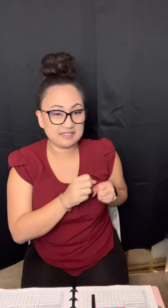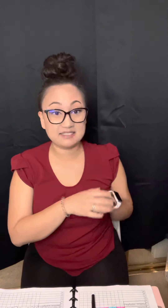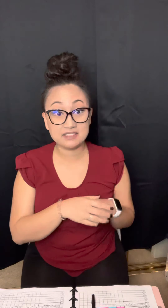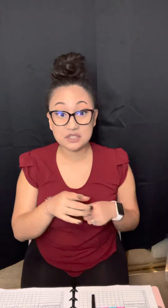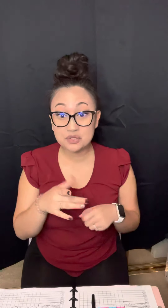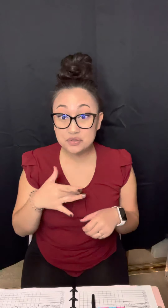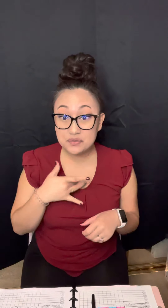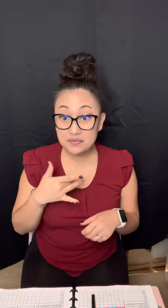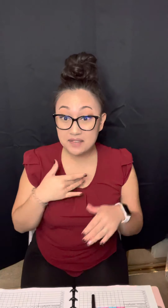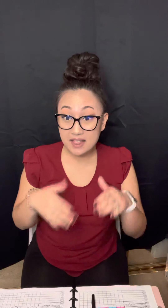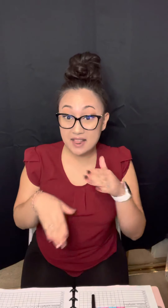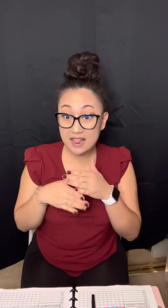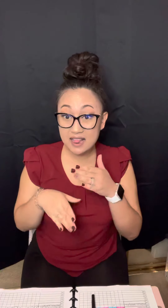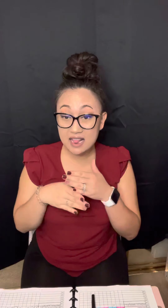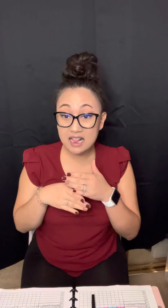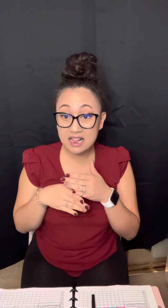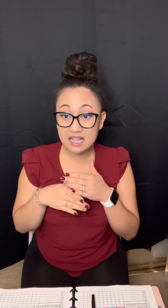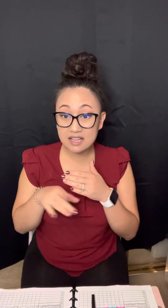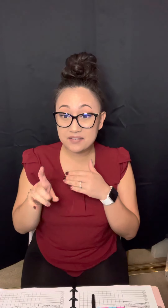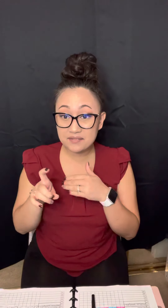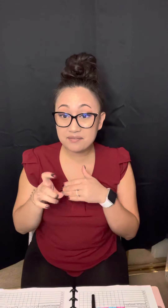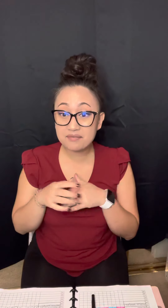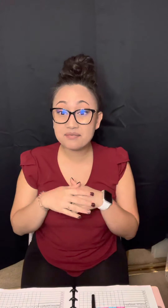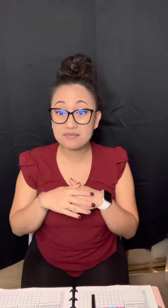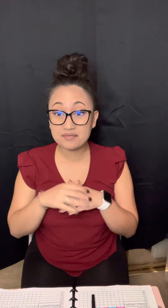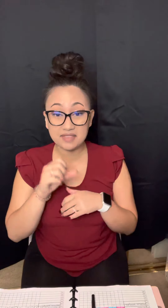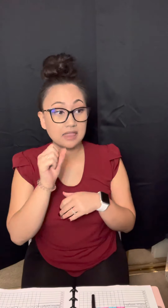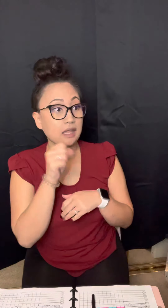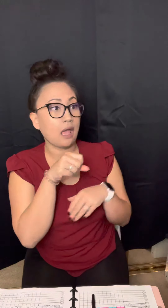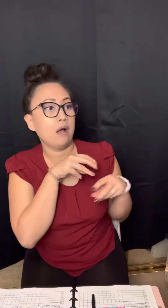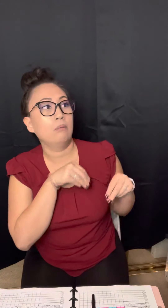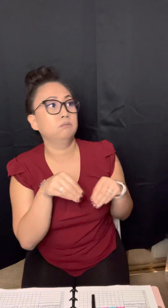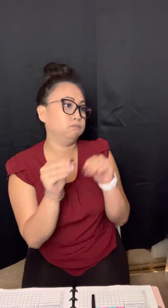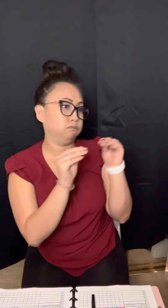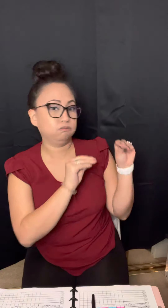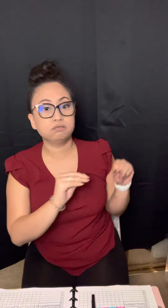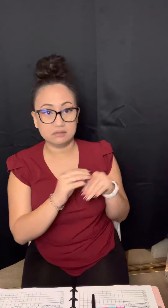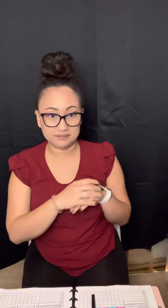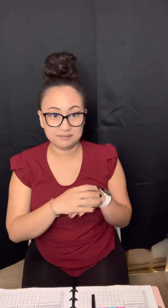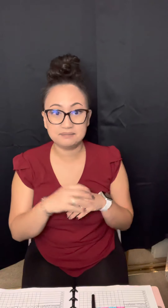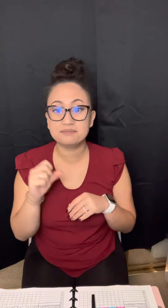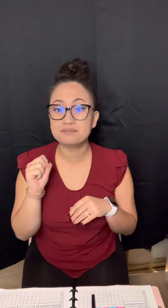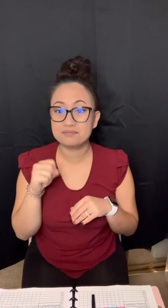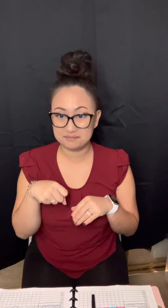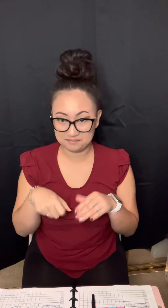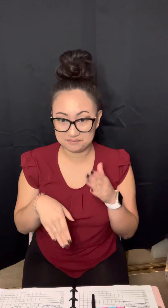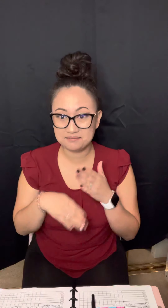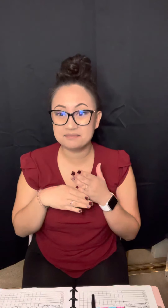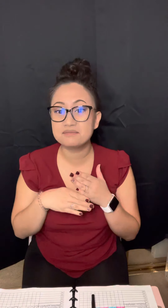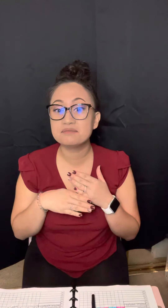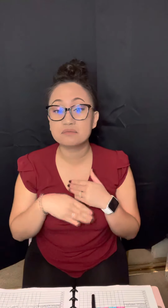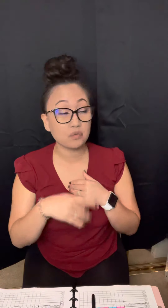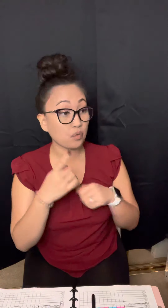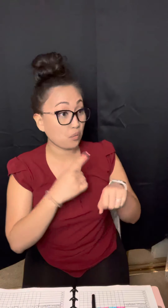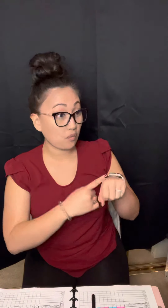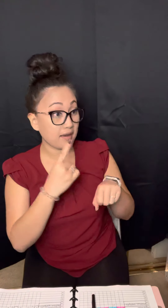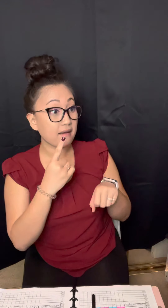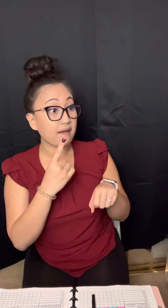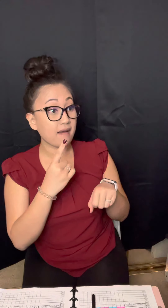kicking? Yeah, she was like, Yeah. She's and one time, Mr. Gada, one time she was sticking her